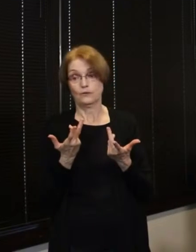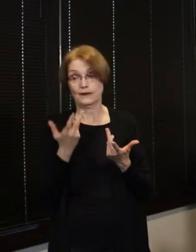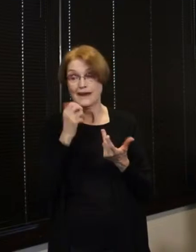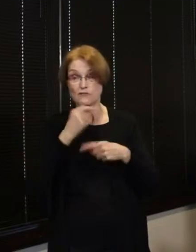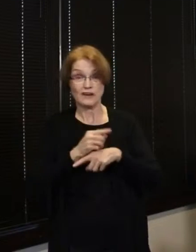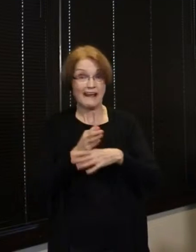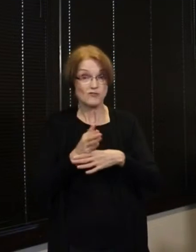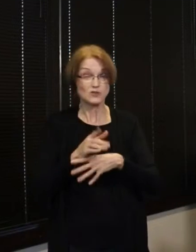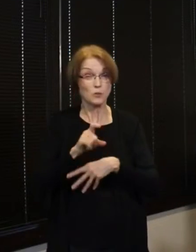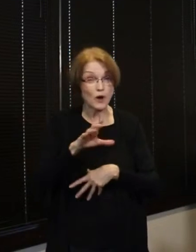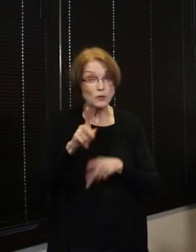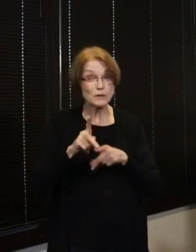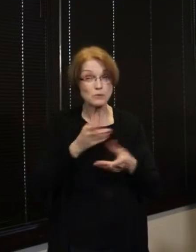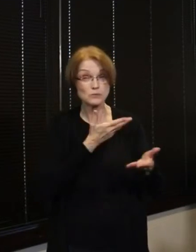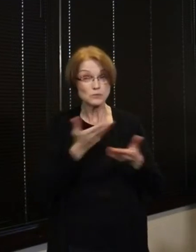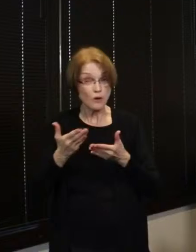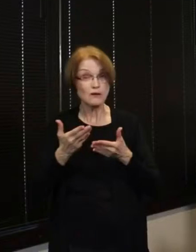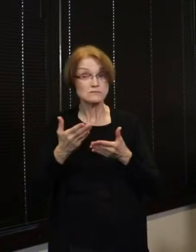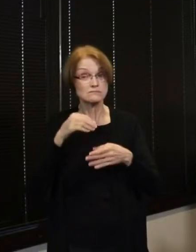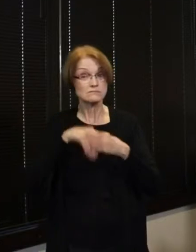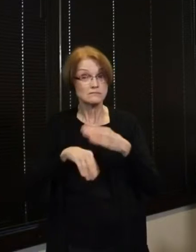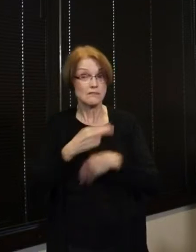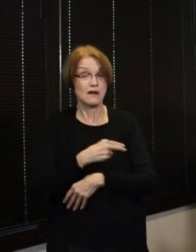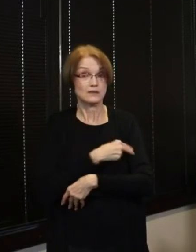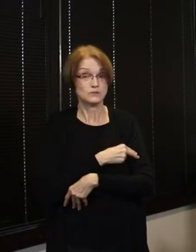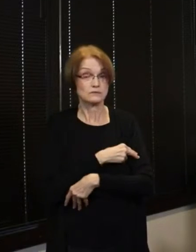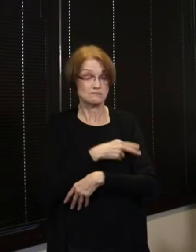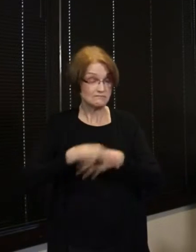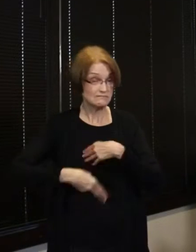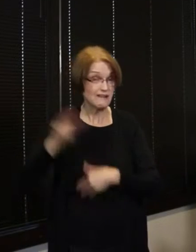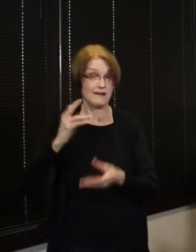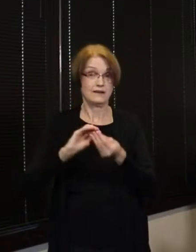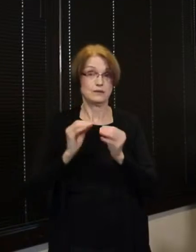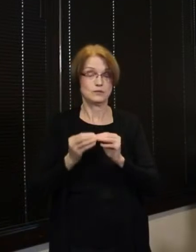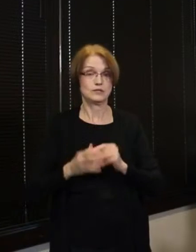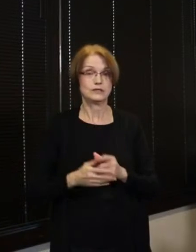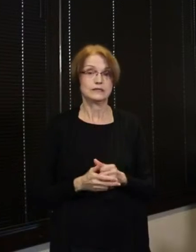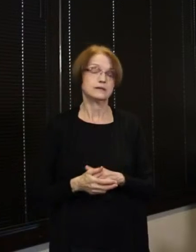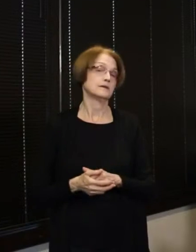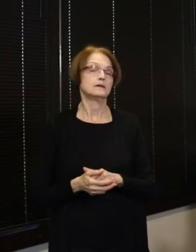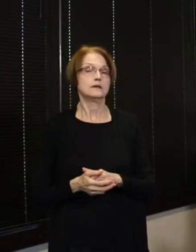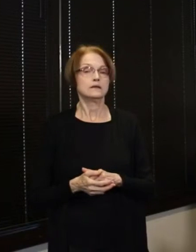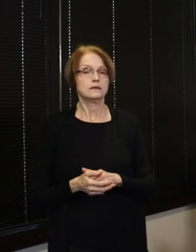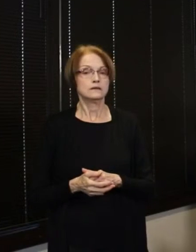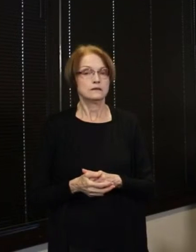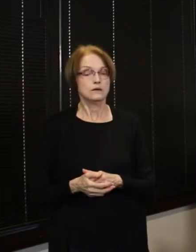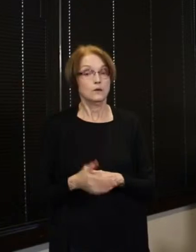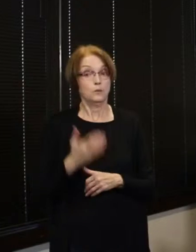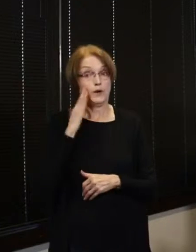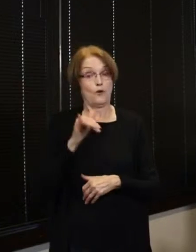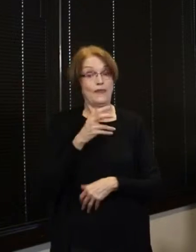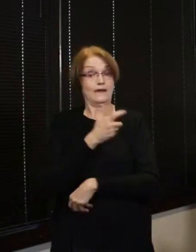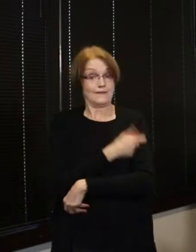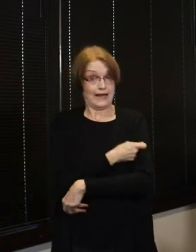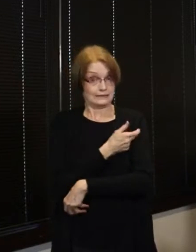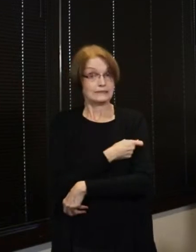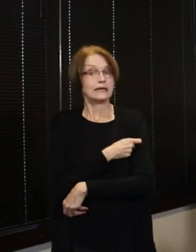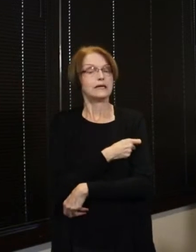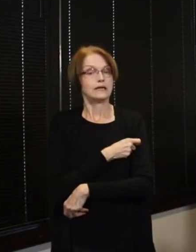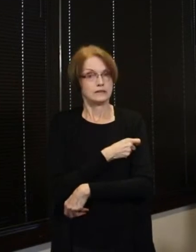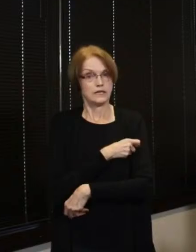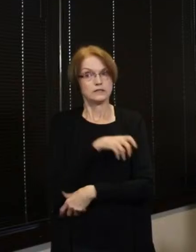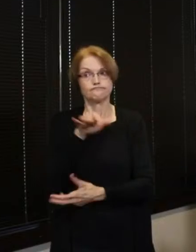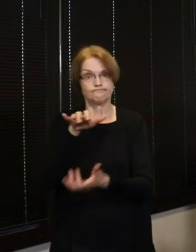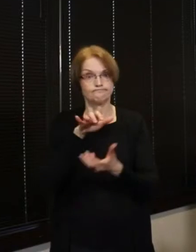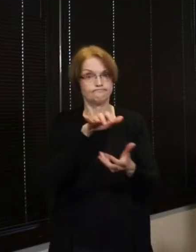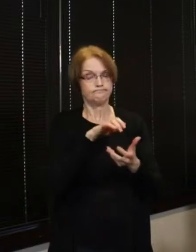day average, and that's still very high. So we know vaccine is starting to arrive.